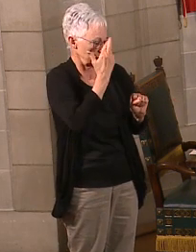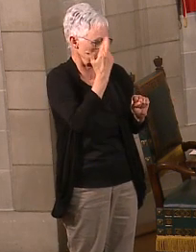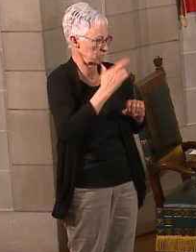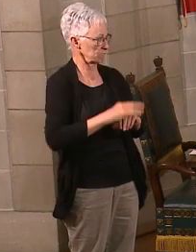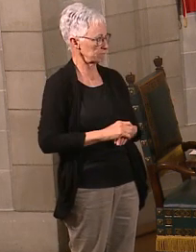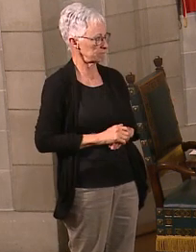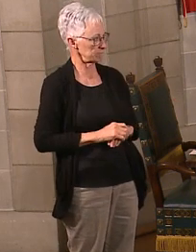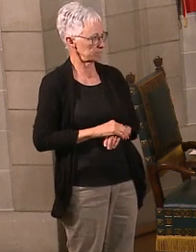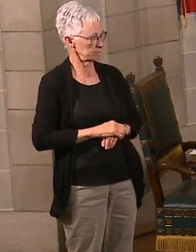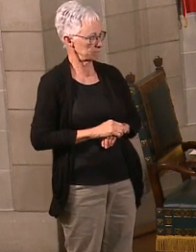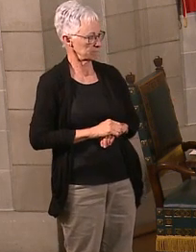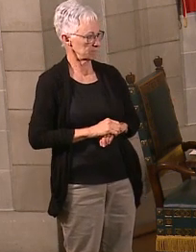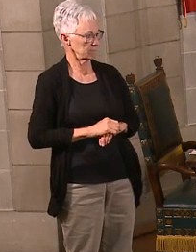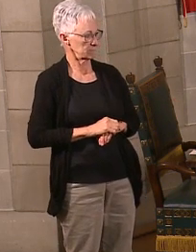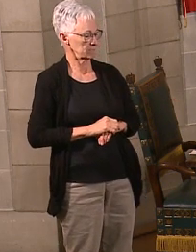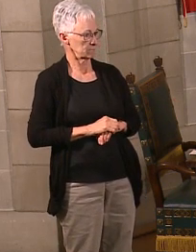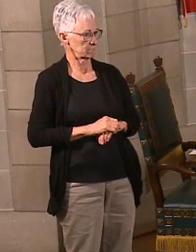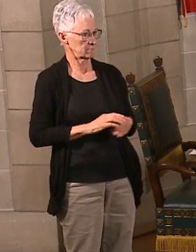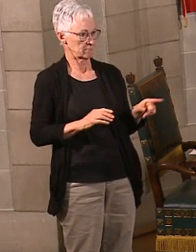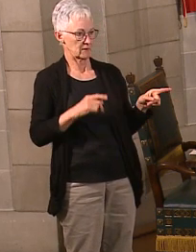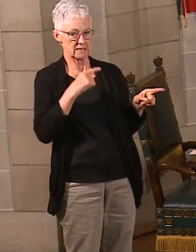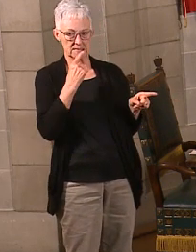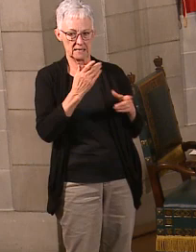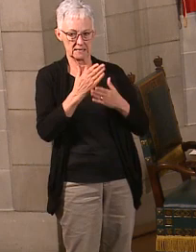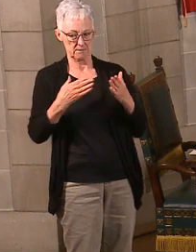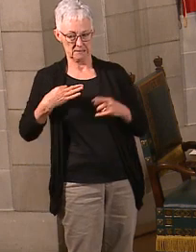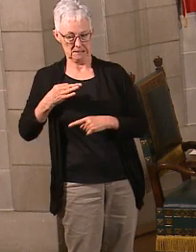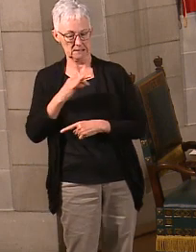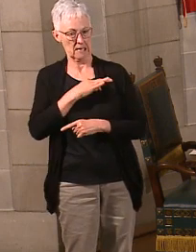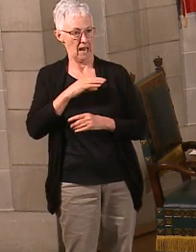And a concern has been expressed by staff at the penitentiary that social